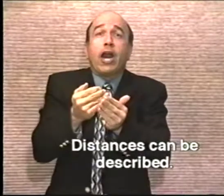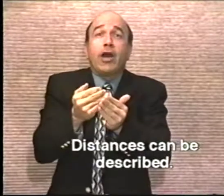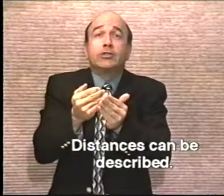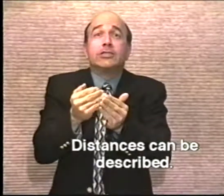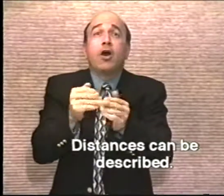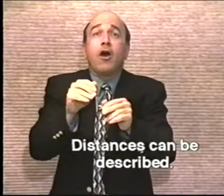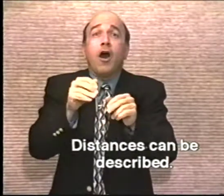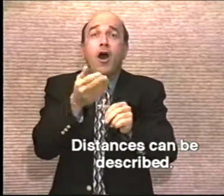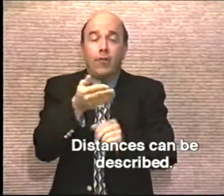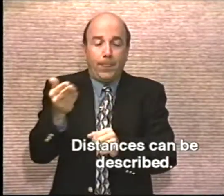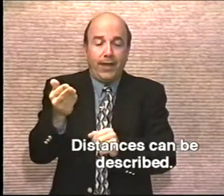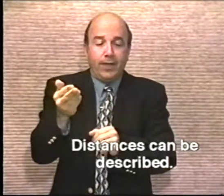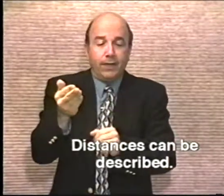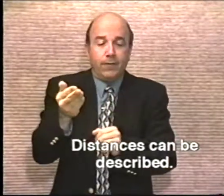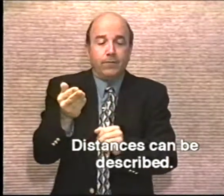closeness of a thing.